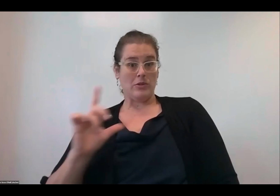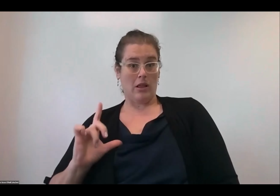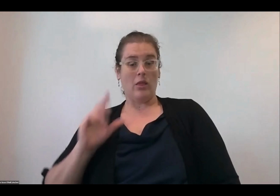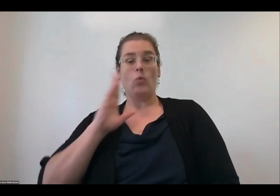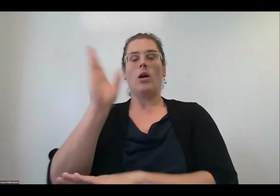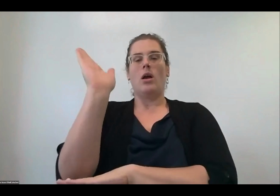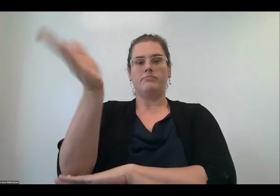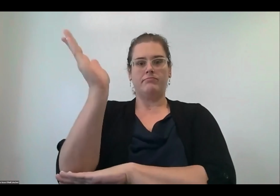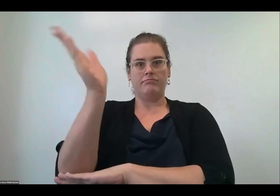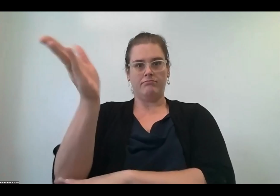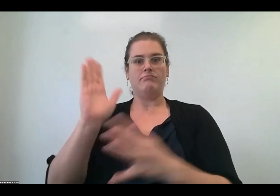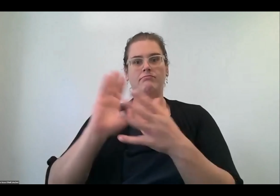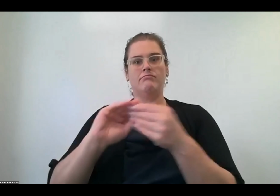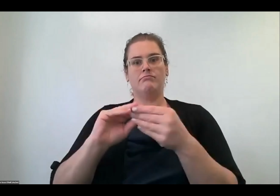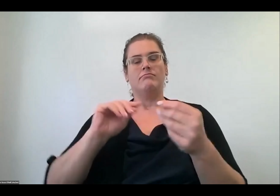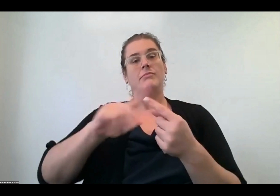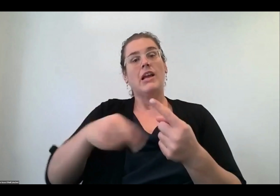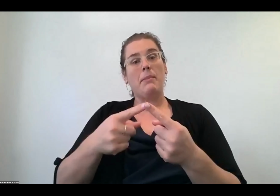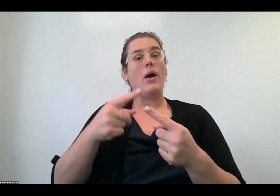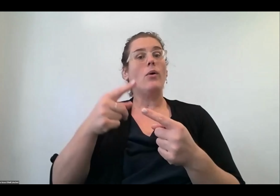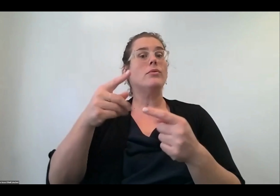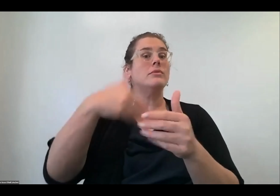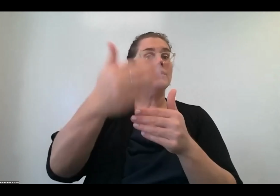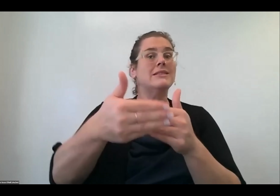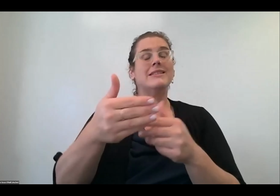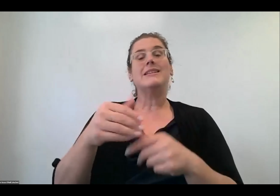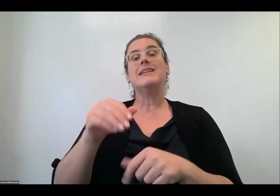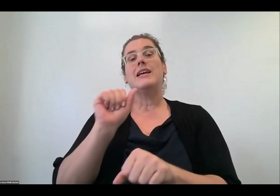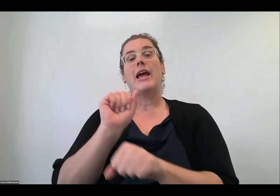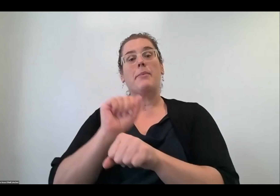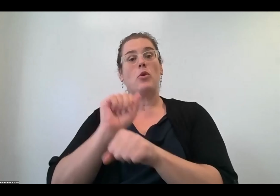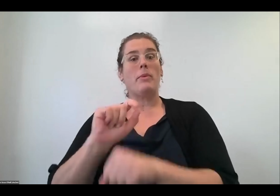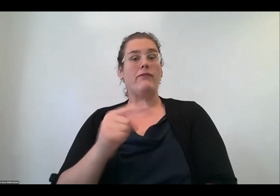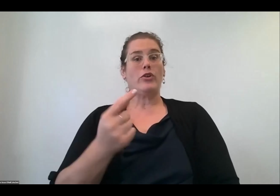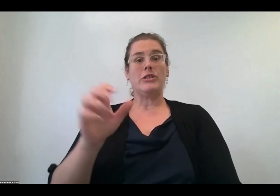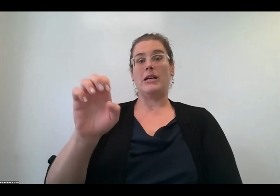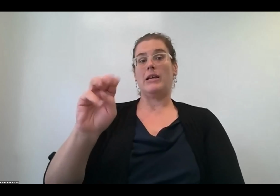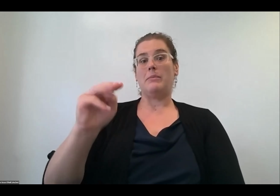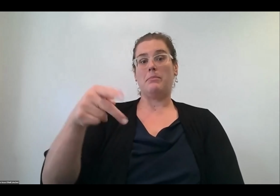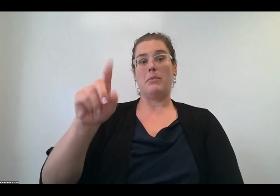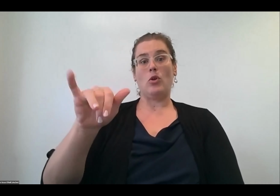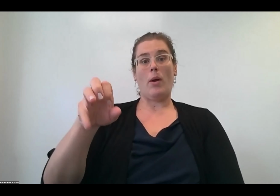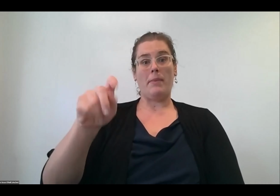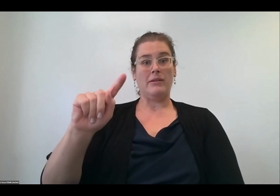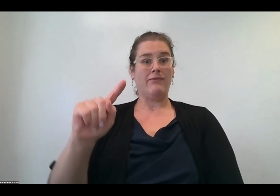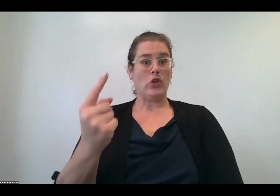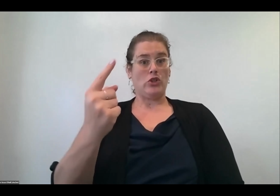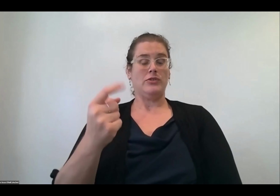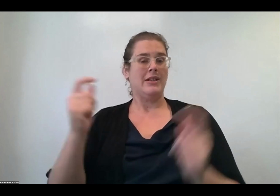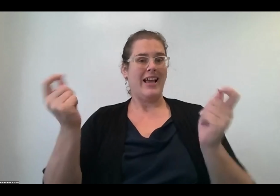the upcoming Employment First anniversary celebration that's going to be happening.